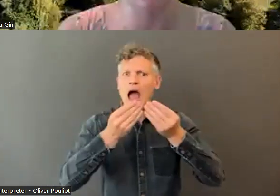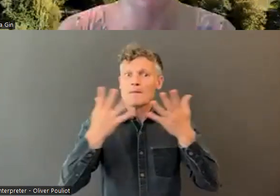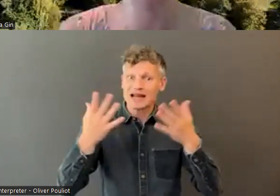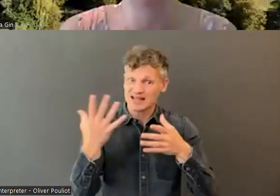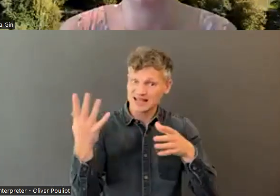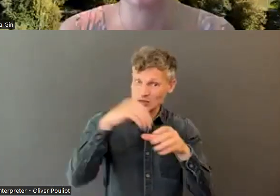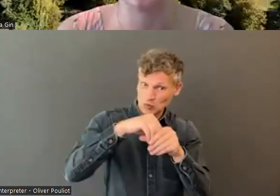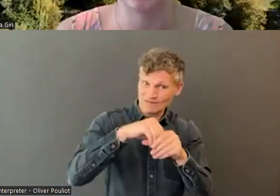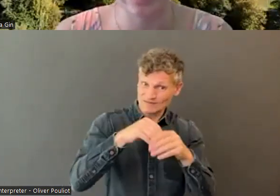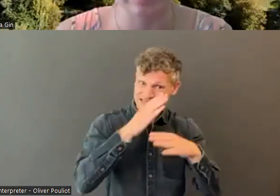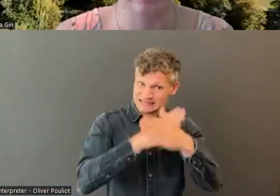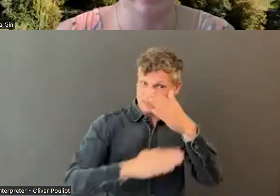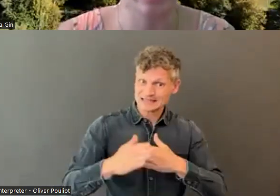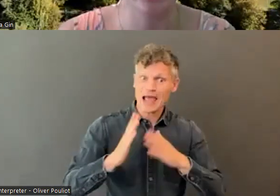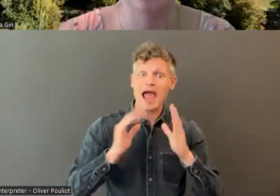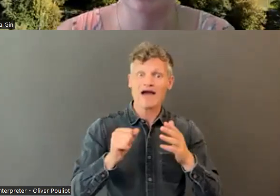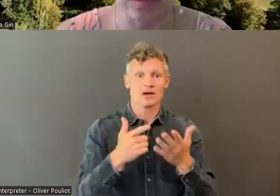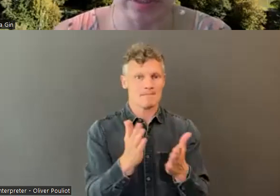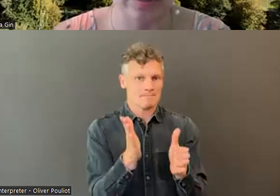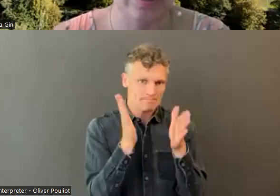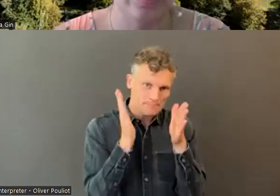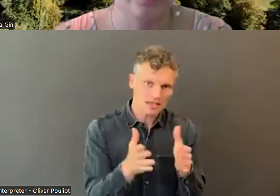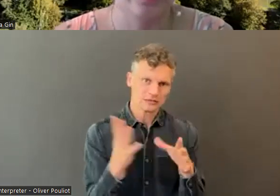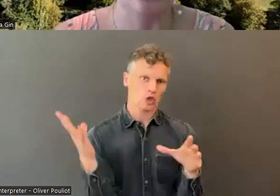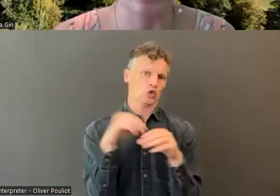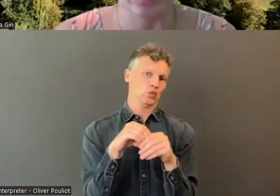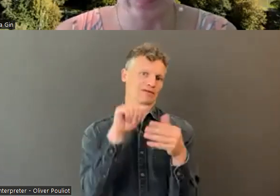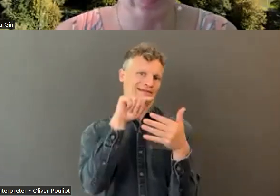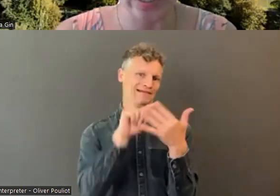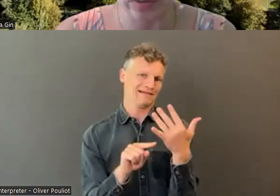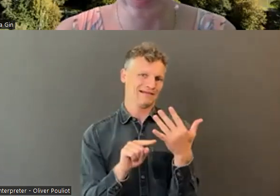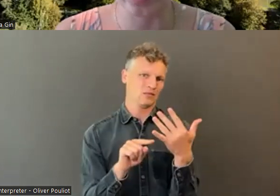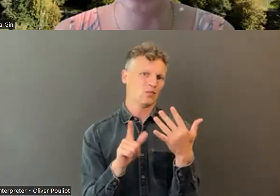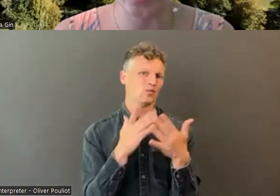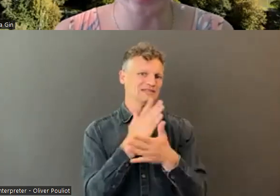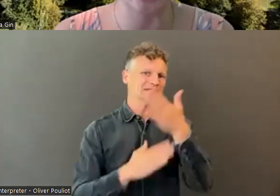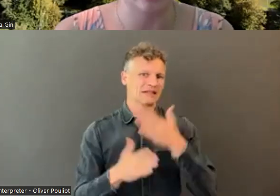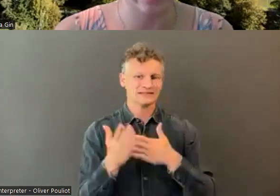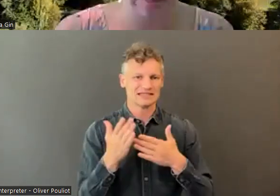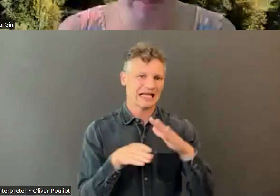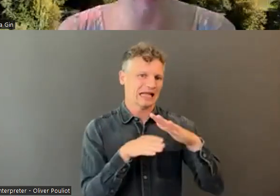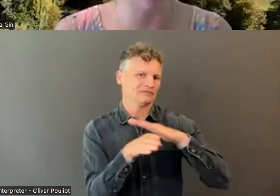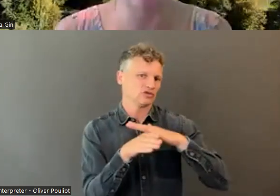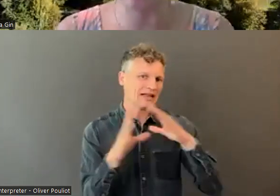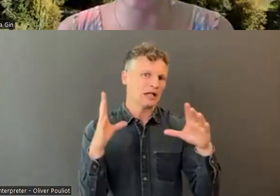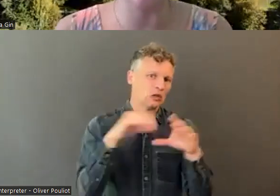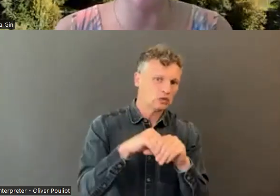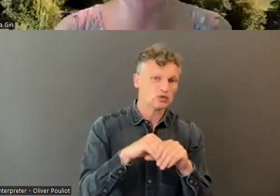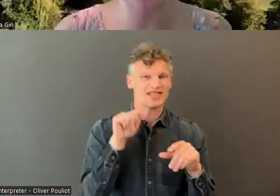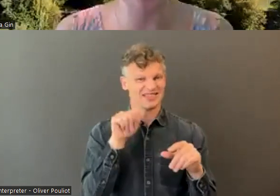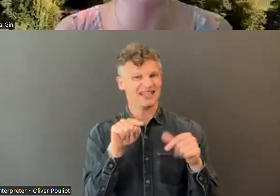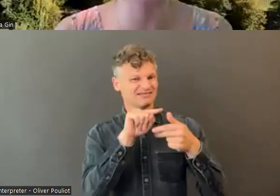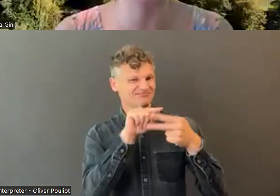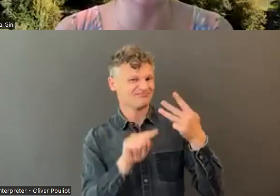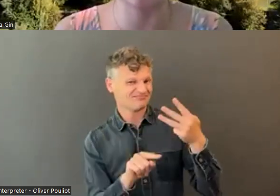having mandatory or preferred criteria on disability inclusion. And so these are kind of the ways that the UN is trying to measure each other and help